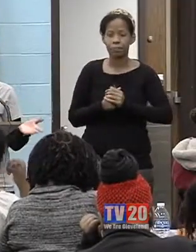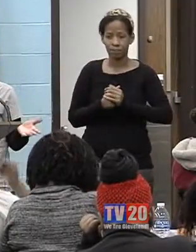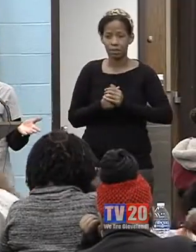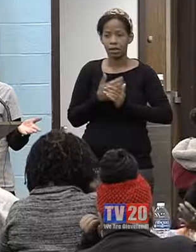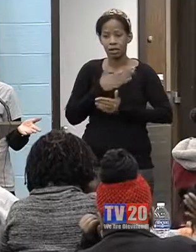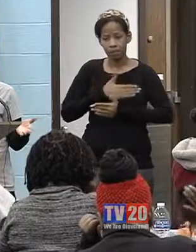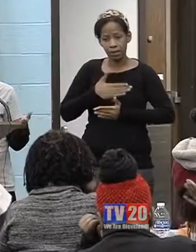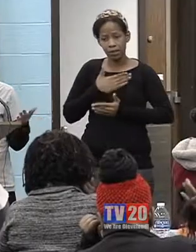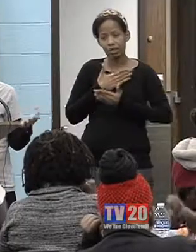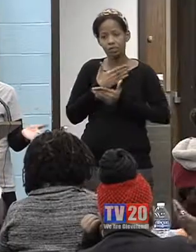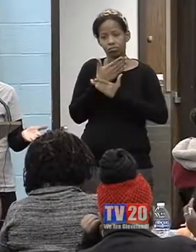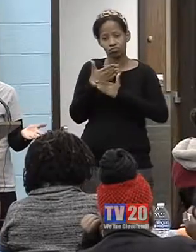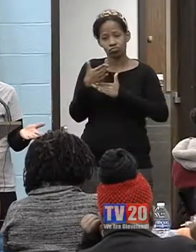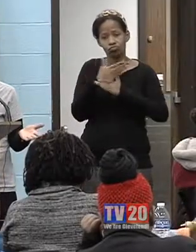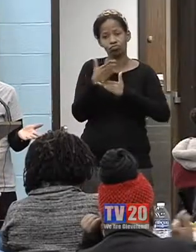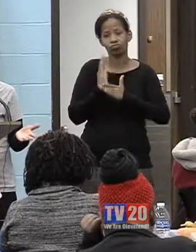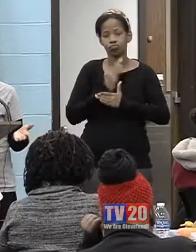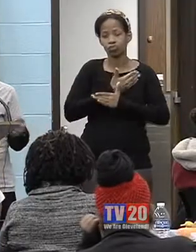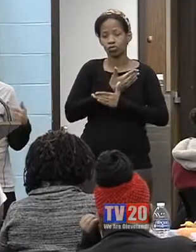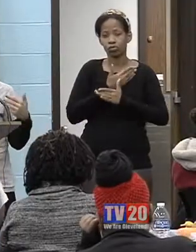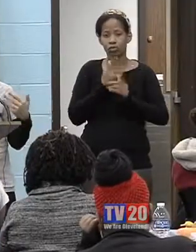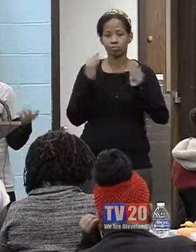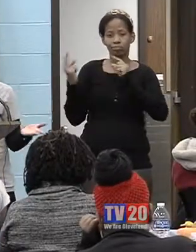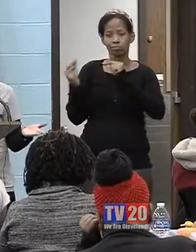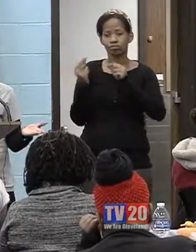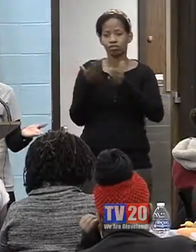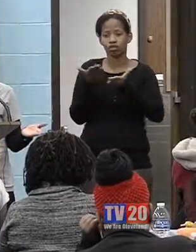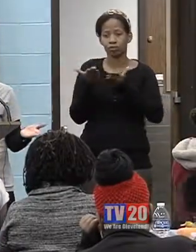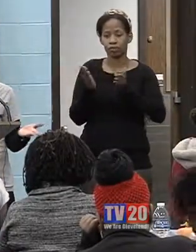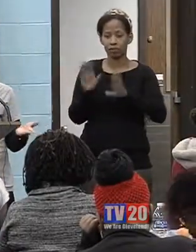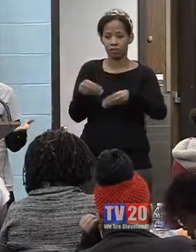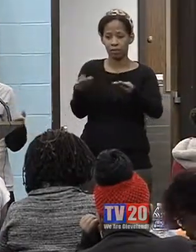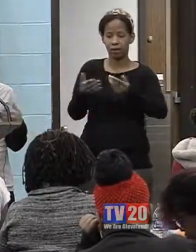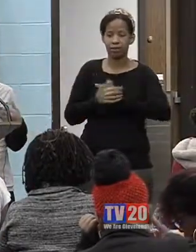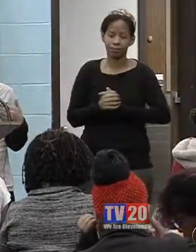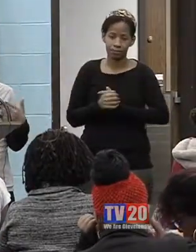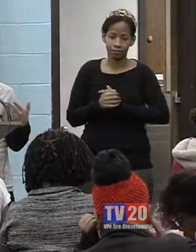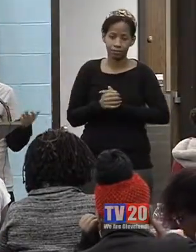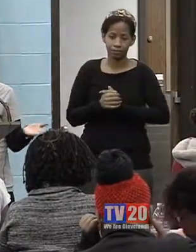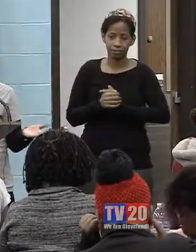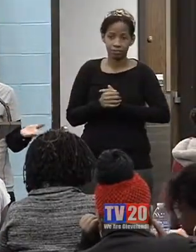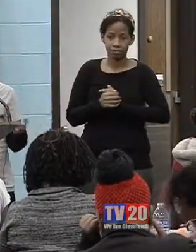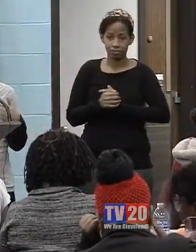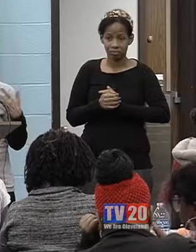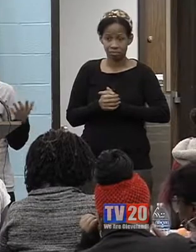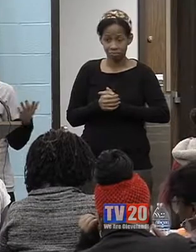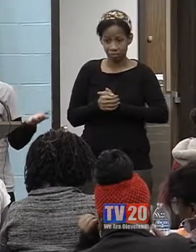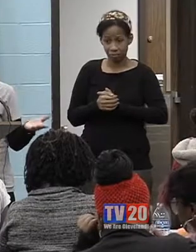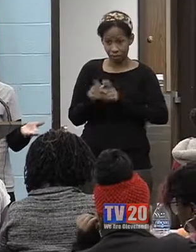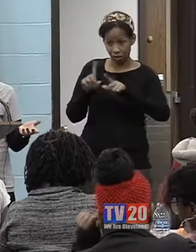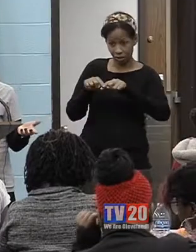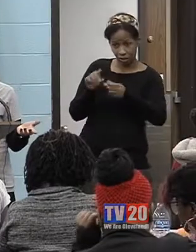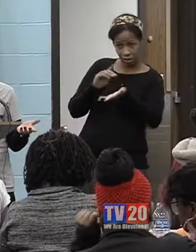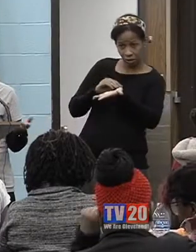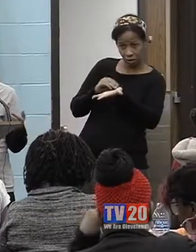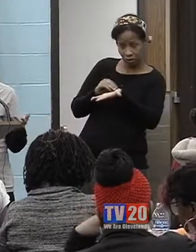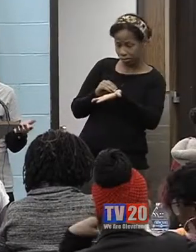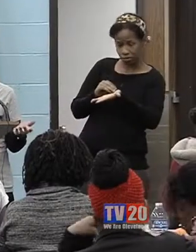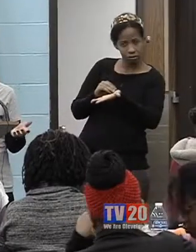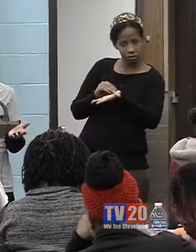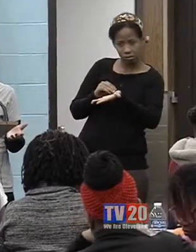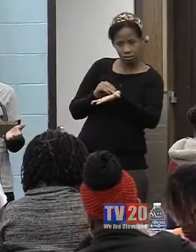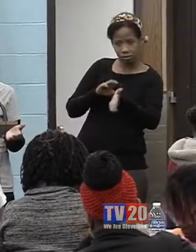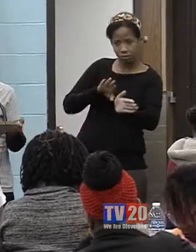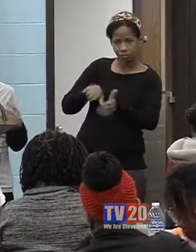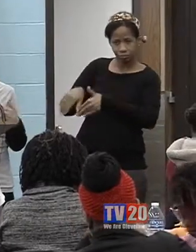tell somebody about our services. You can't really rely on even the medical field. It was an eye doctor who